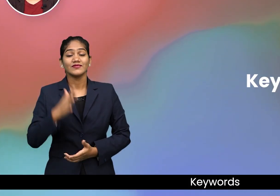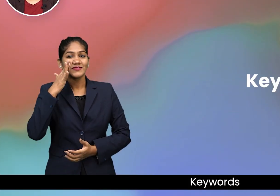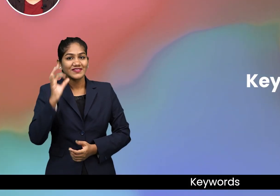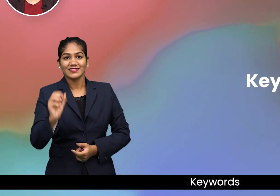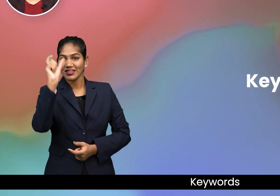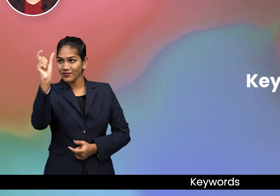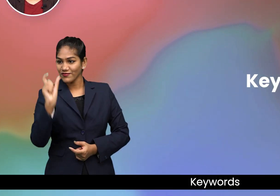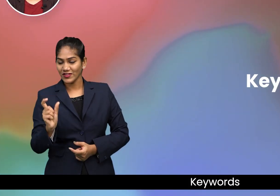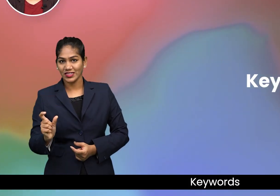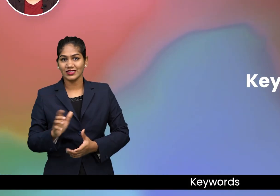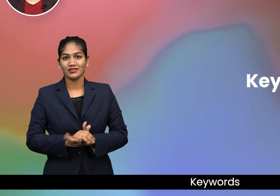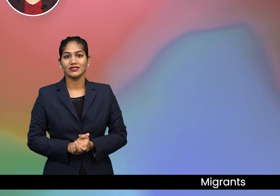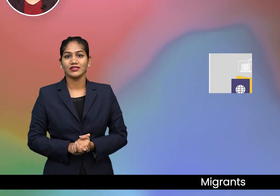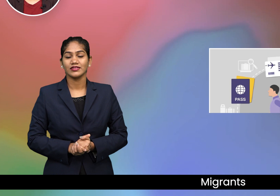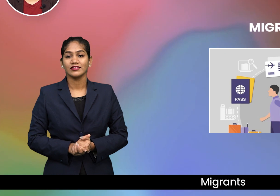Keywords: